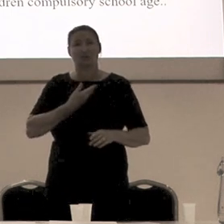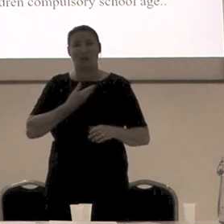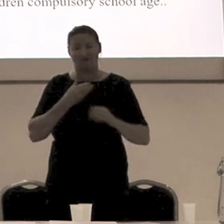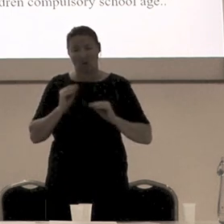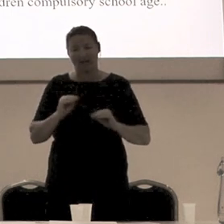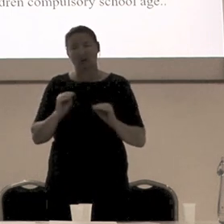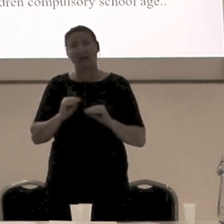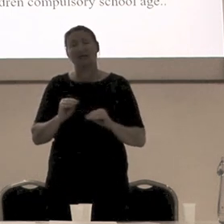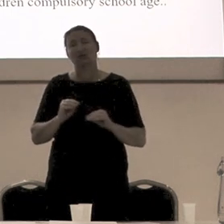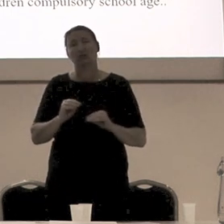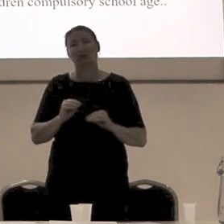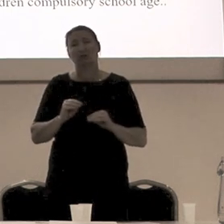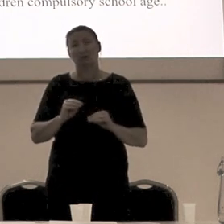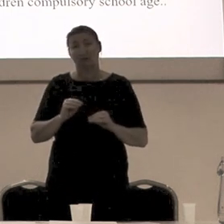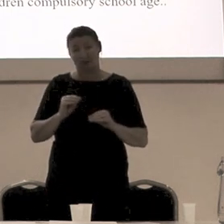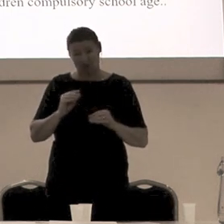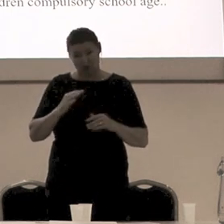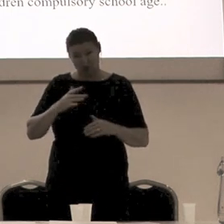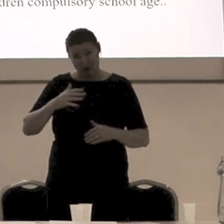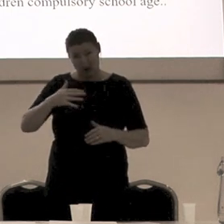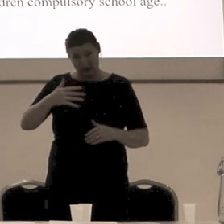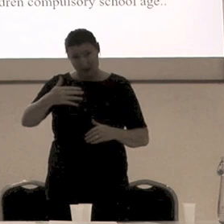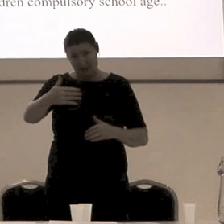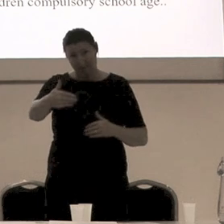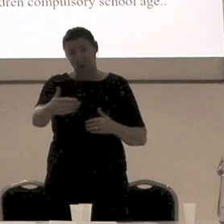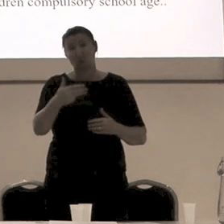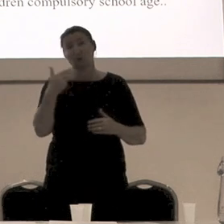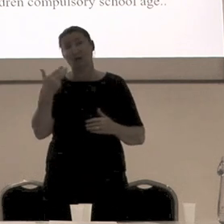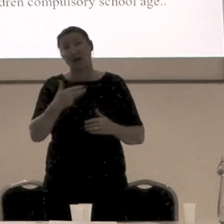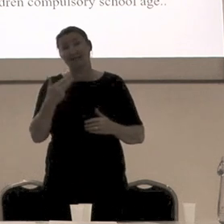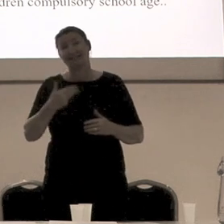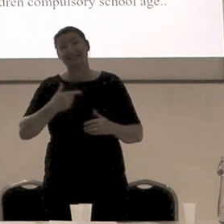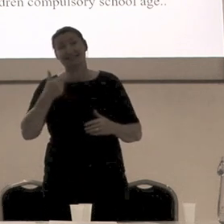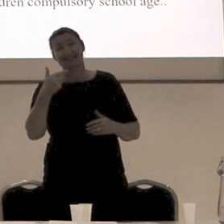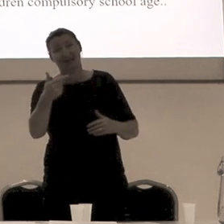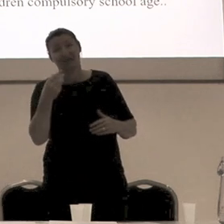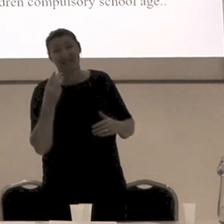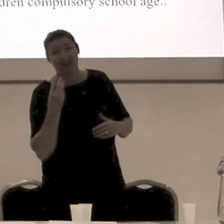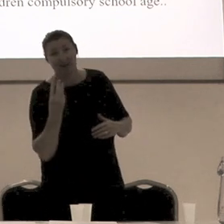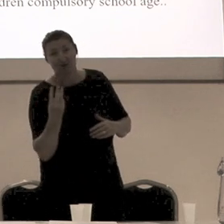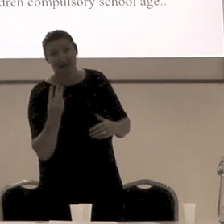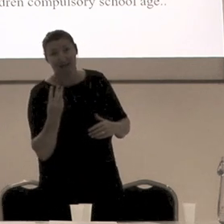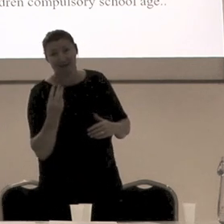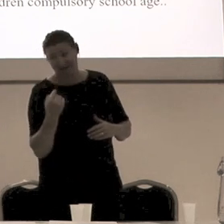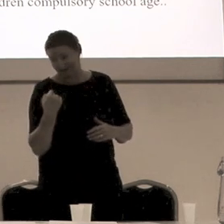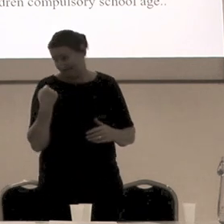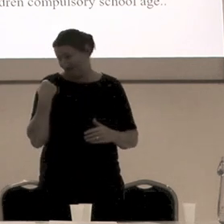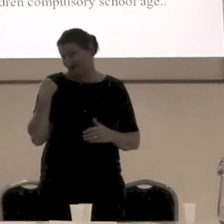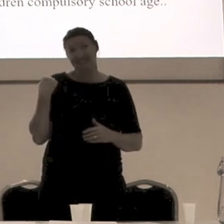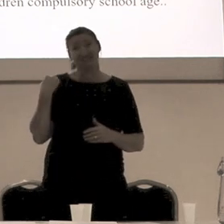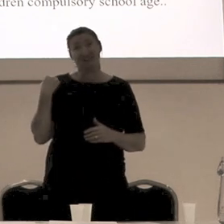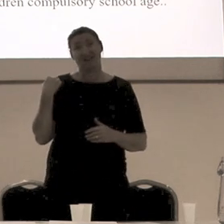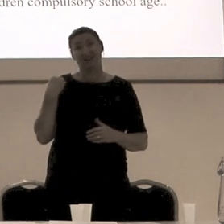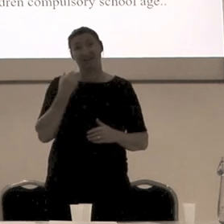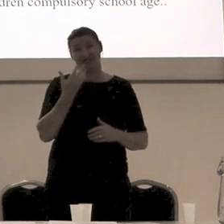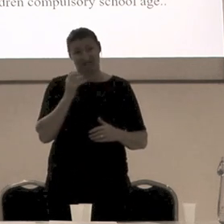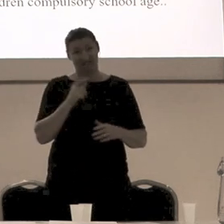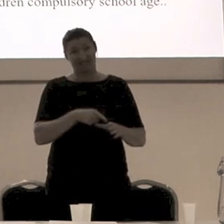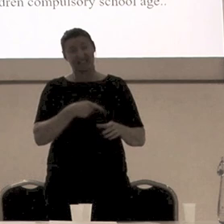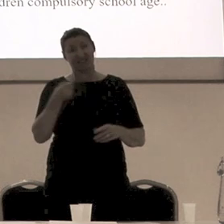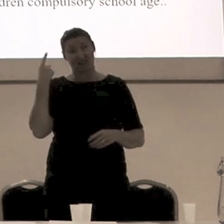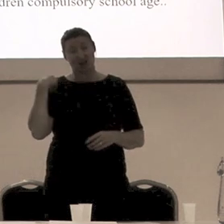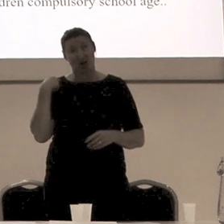on until 1973, which isn't that long ago. It was 50 years ago. We are, in fact, on the anniversary